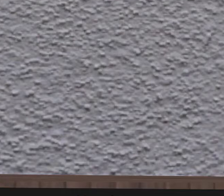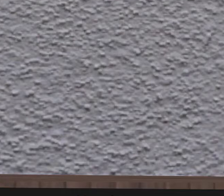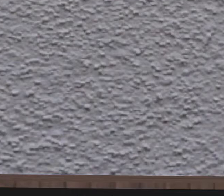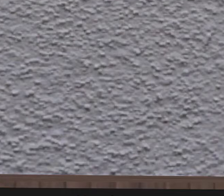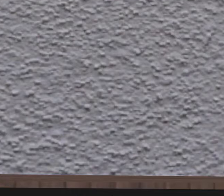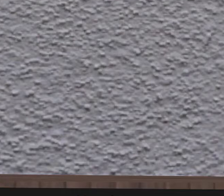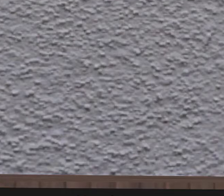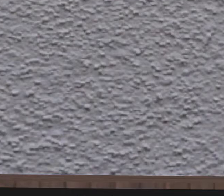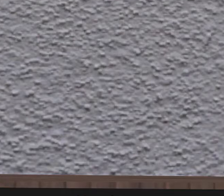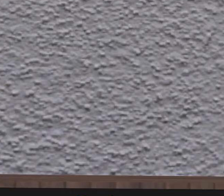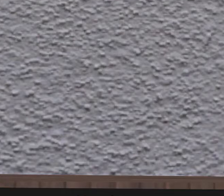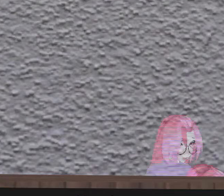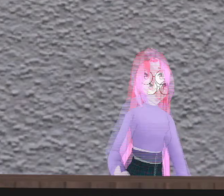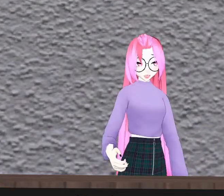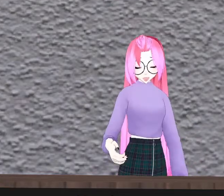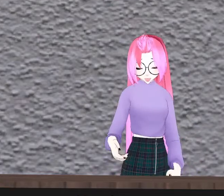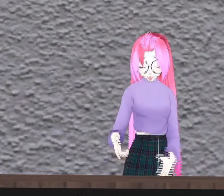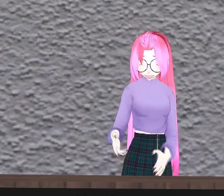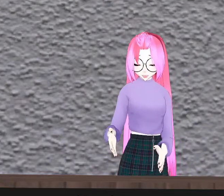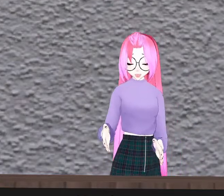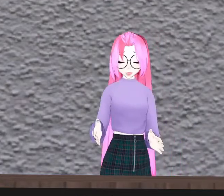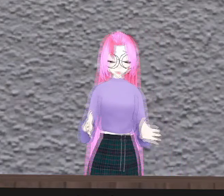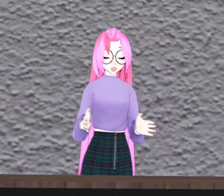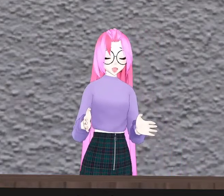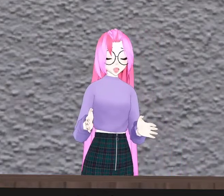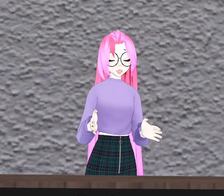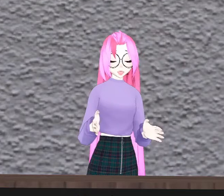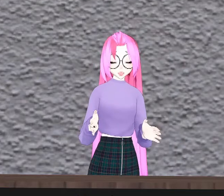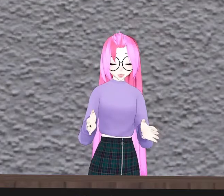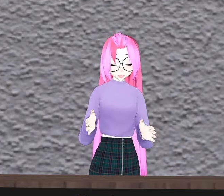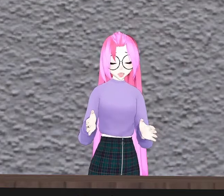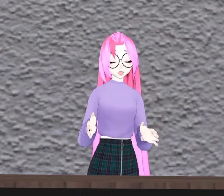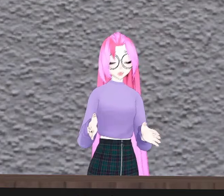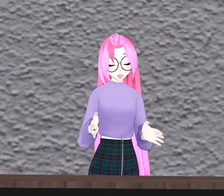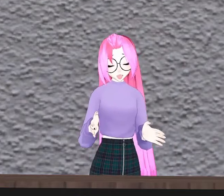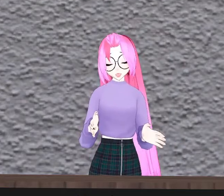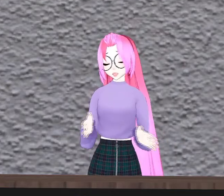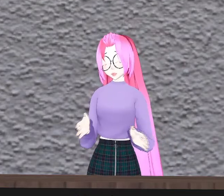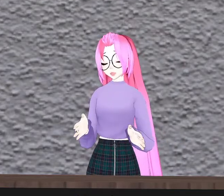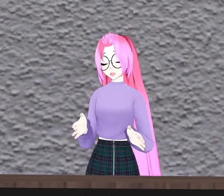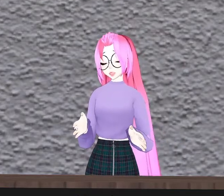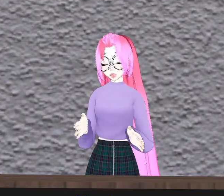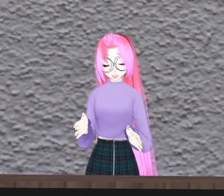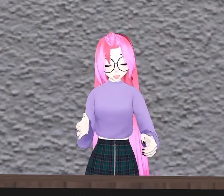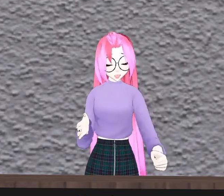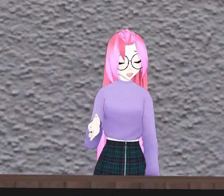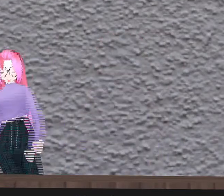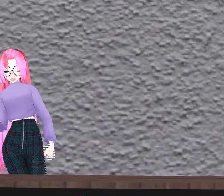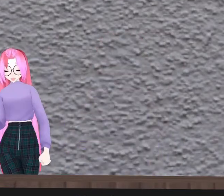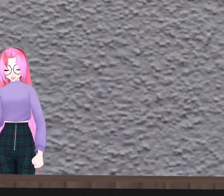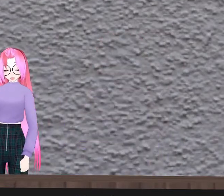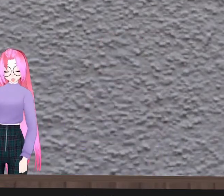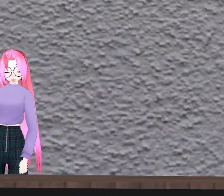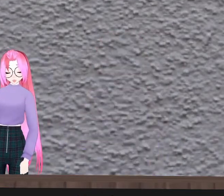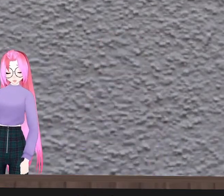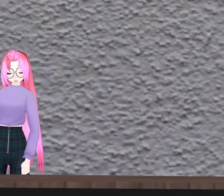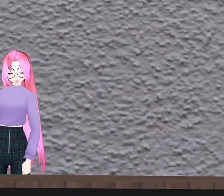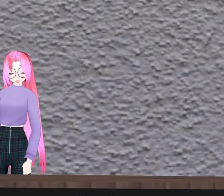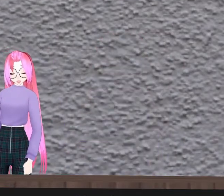I'm like teaching kindergartners. You know, you guys need to be entertained, so I got to bring puppets out so you guys can see and be like, "Whoop! There I go!